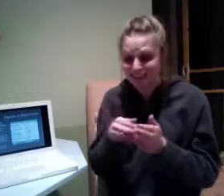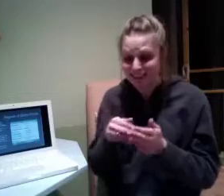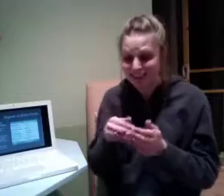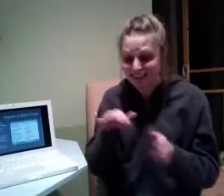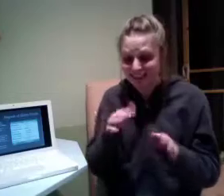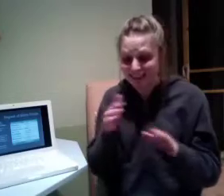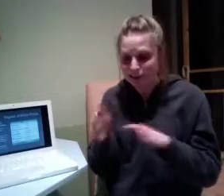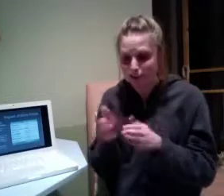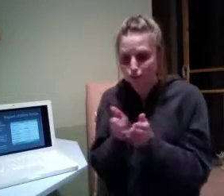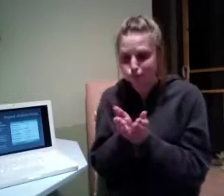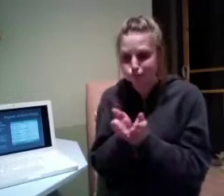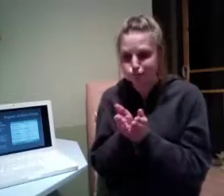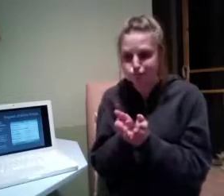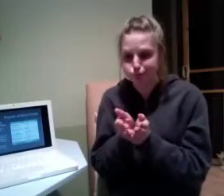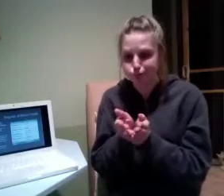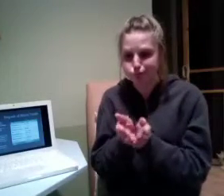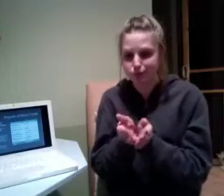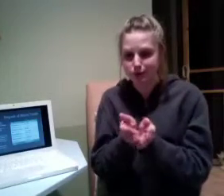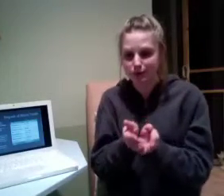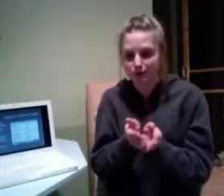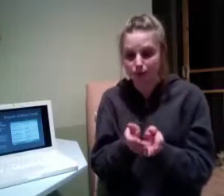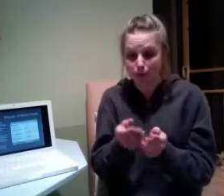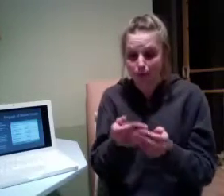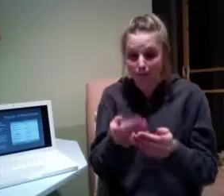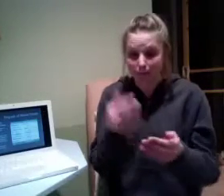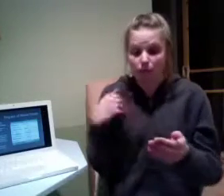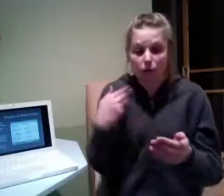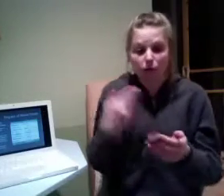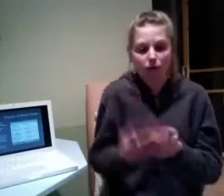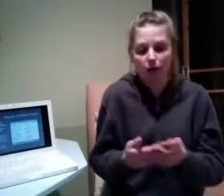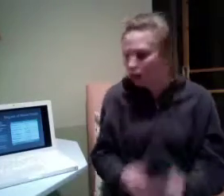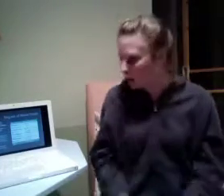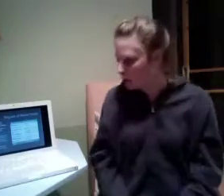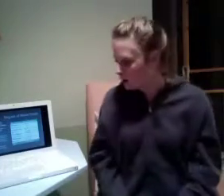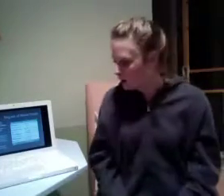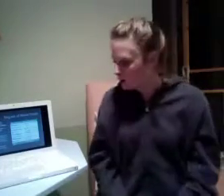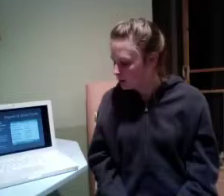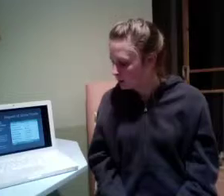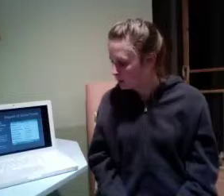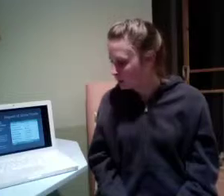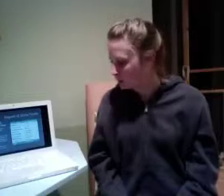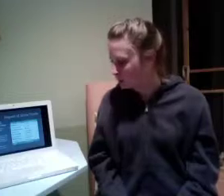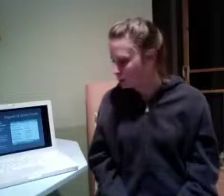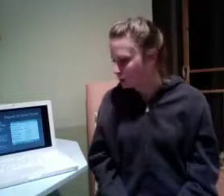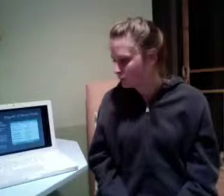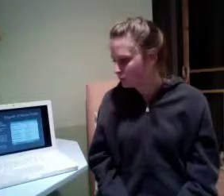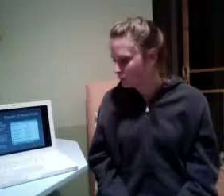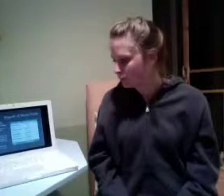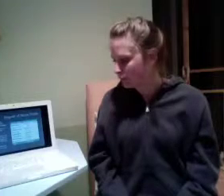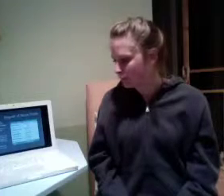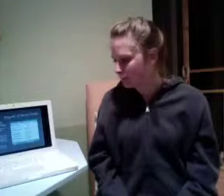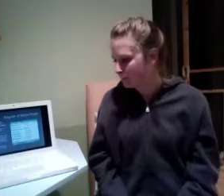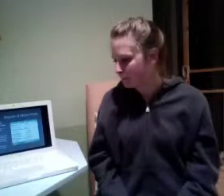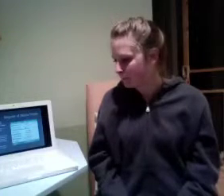the Western Hemisphere. Numbers aren't approximate, but anyway you spin it, you have millions upon millions of people being